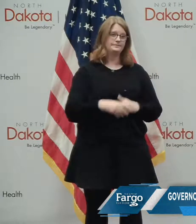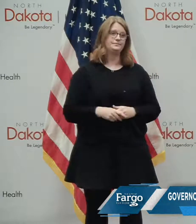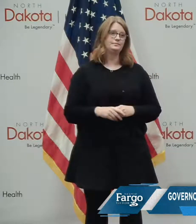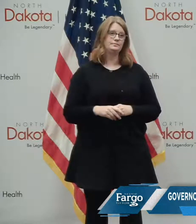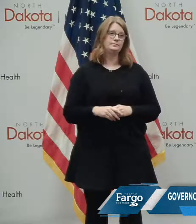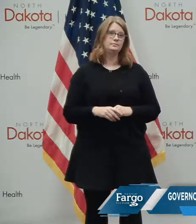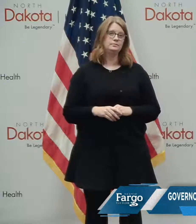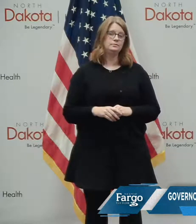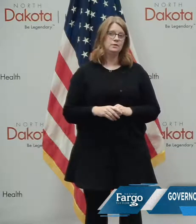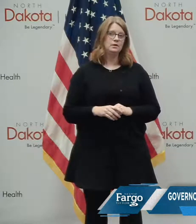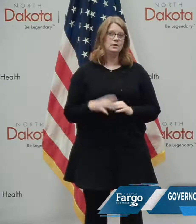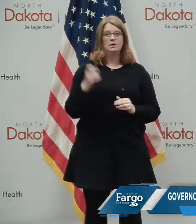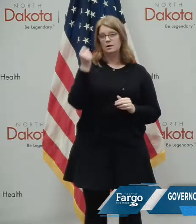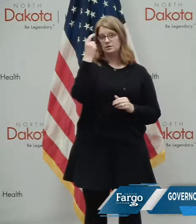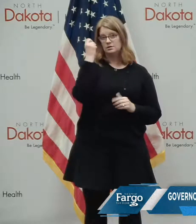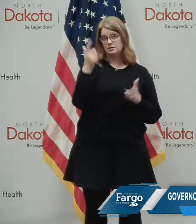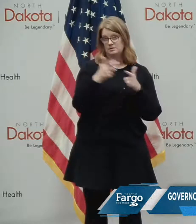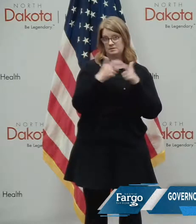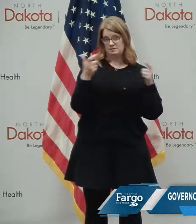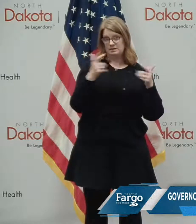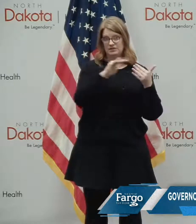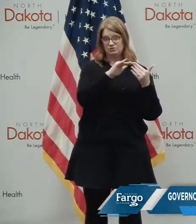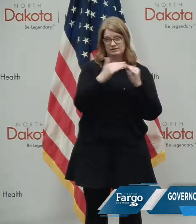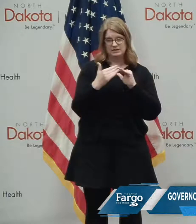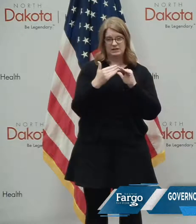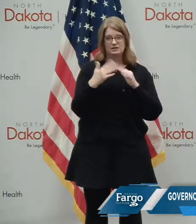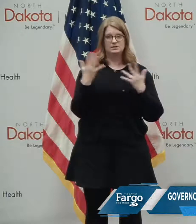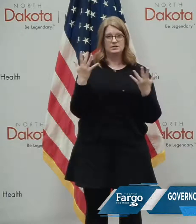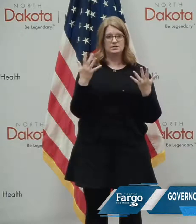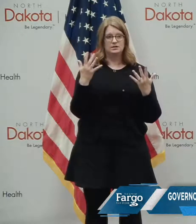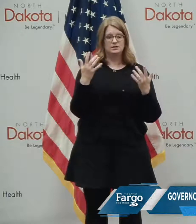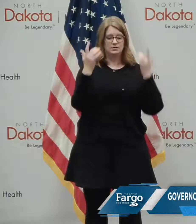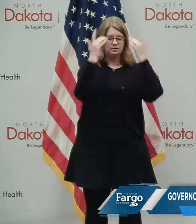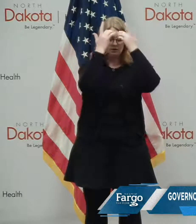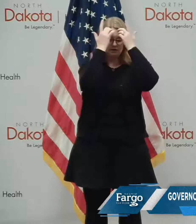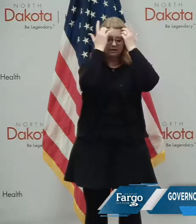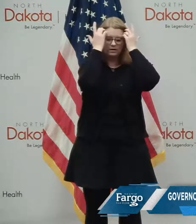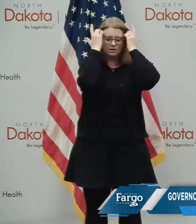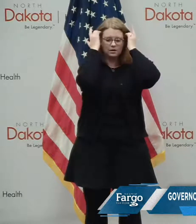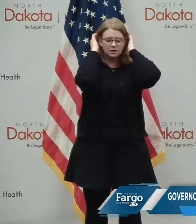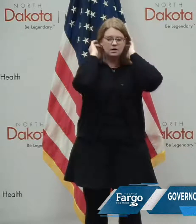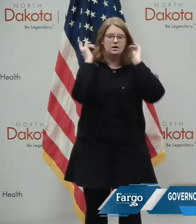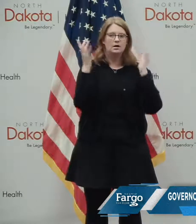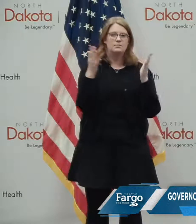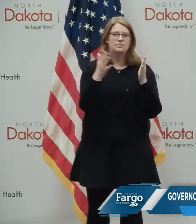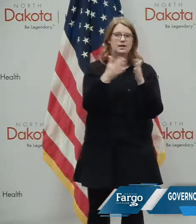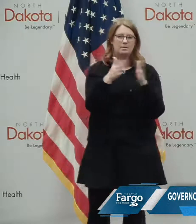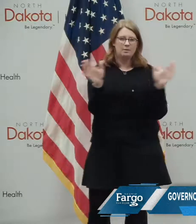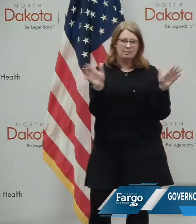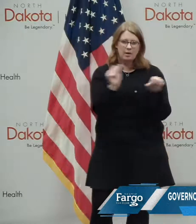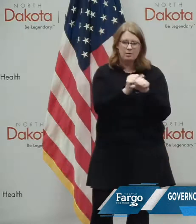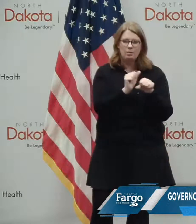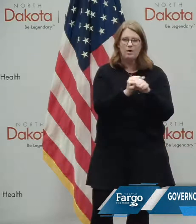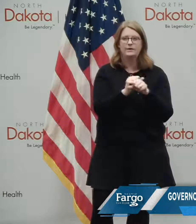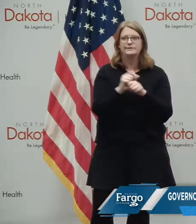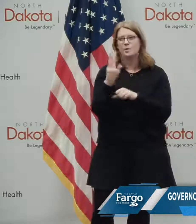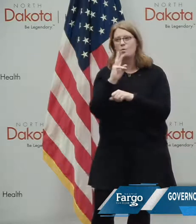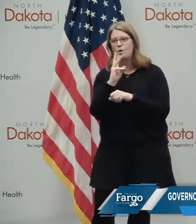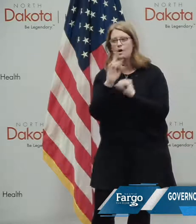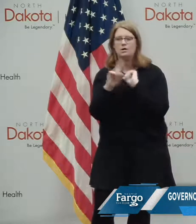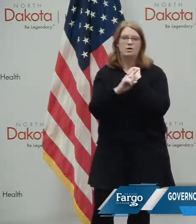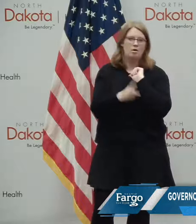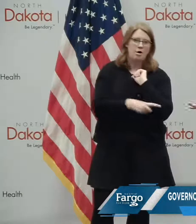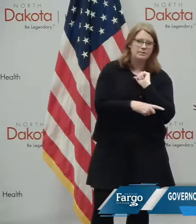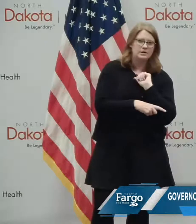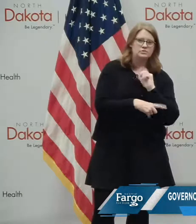larger cities, I know across the state where you've got public works, where maybe you've got a water division, a garbage division, some of those